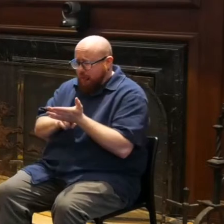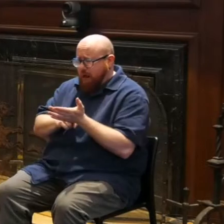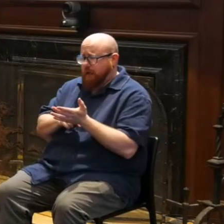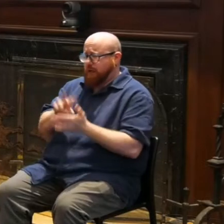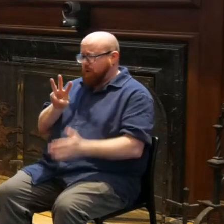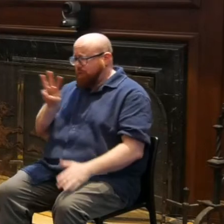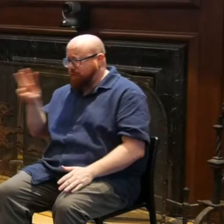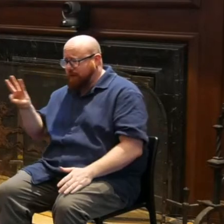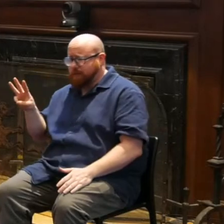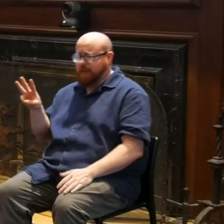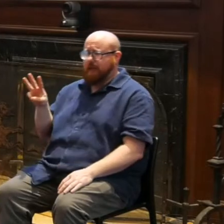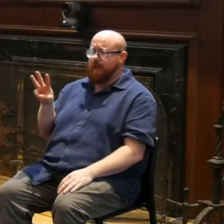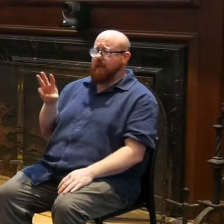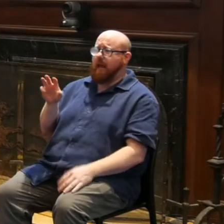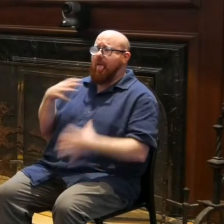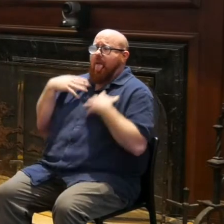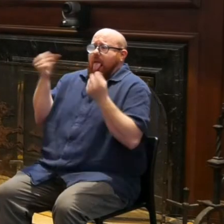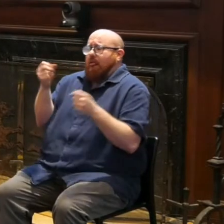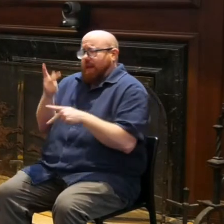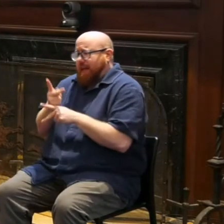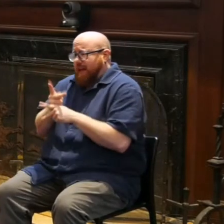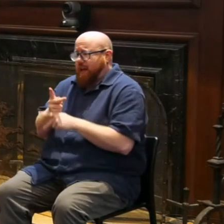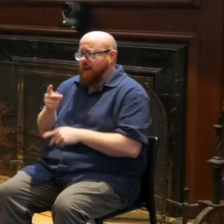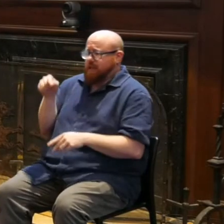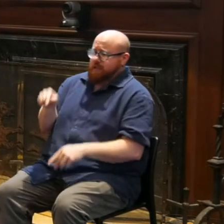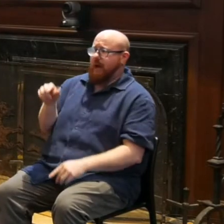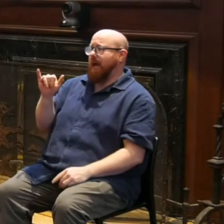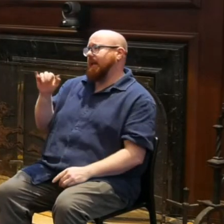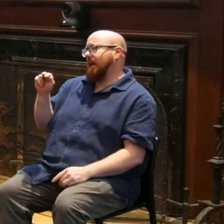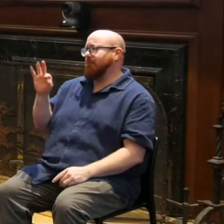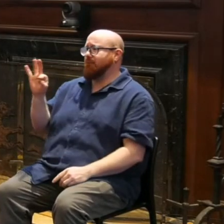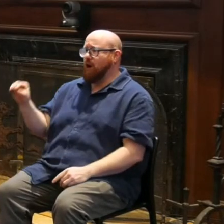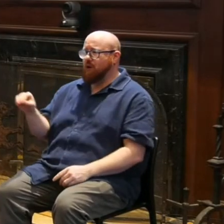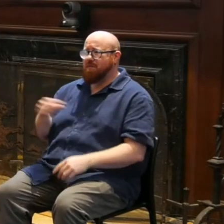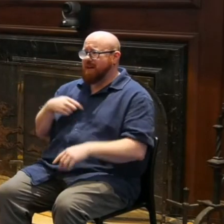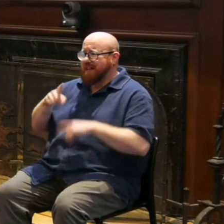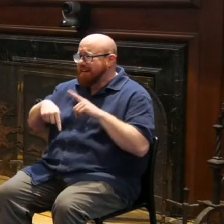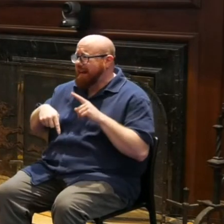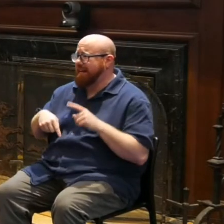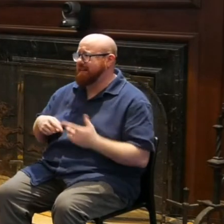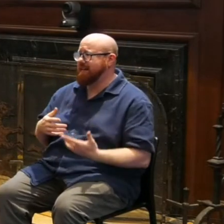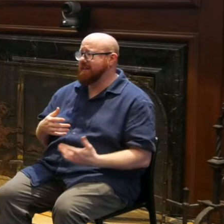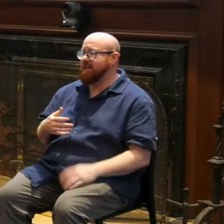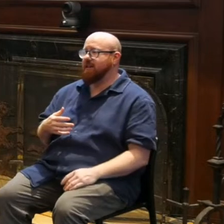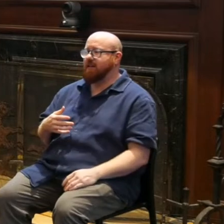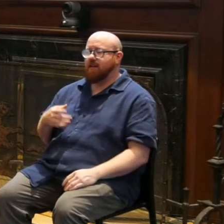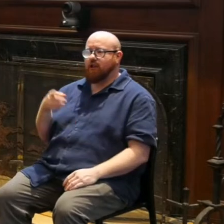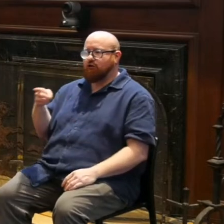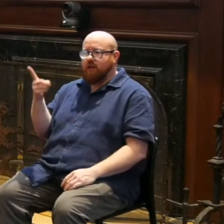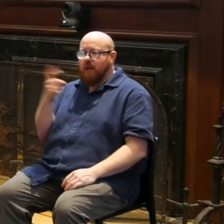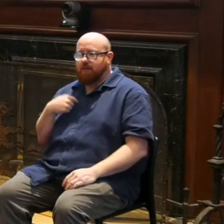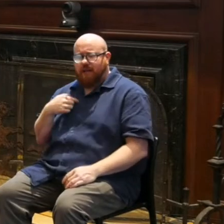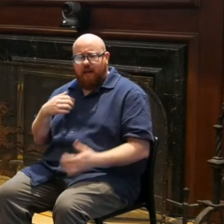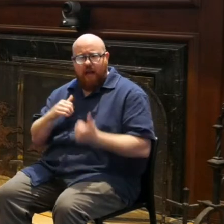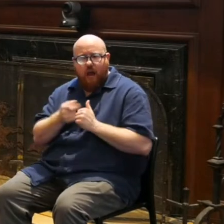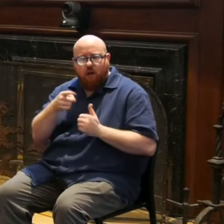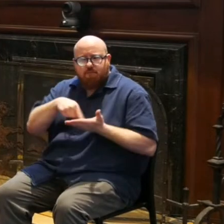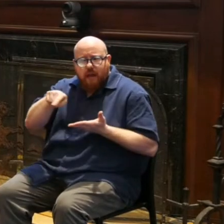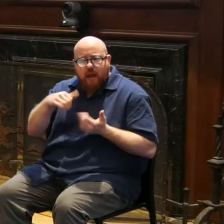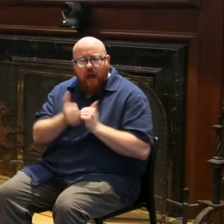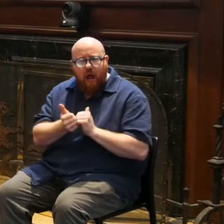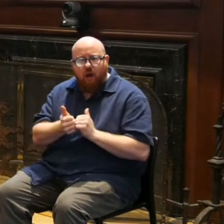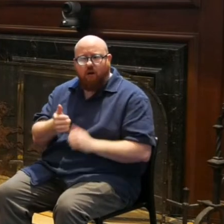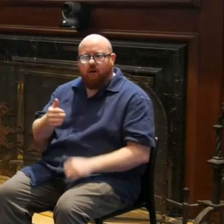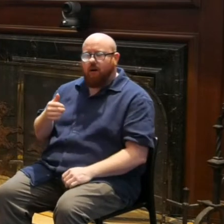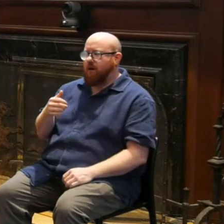xyzhealthcare.info to no avail. She persisted. How do you want to pay? I blurted